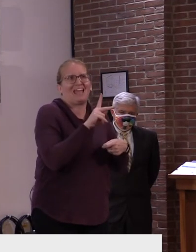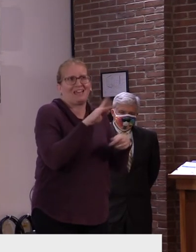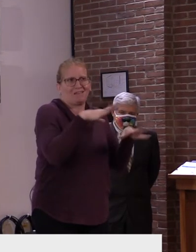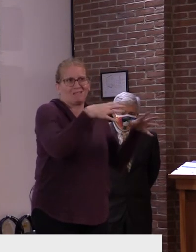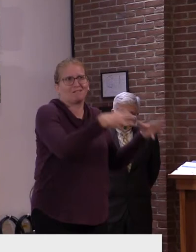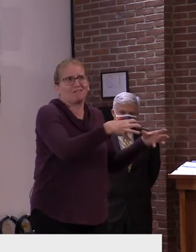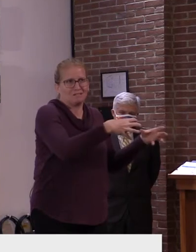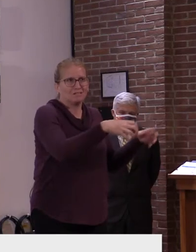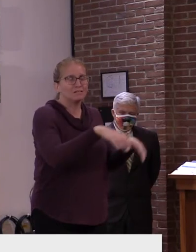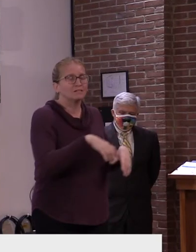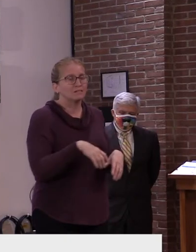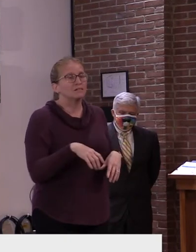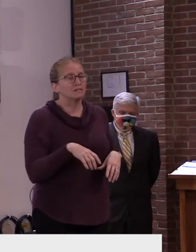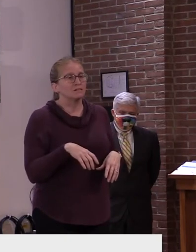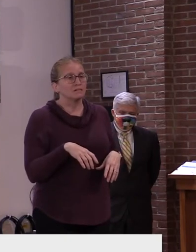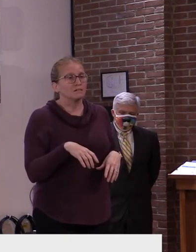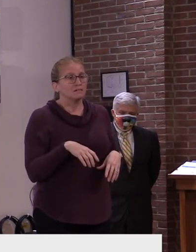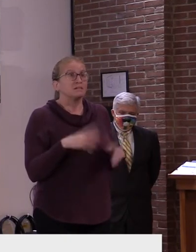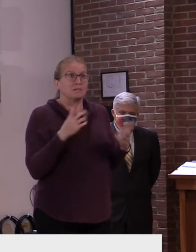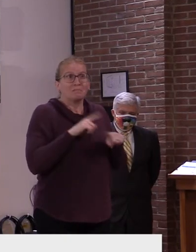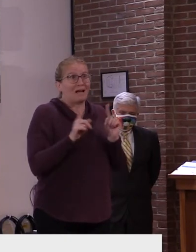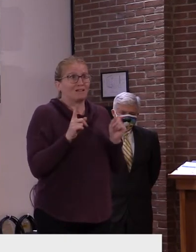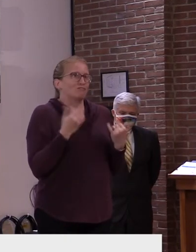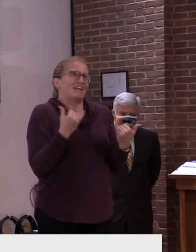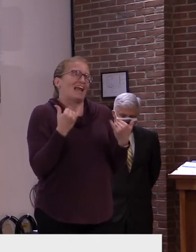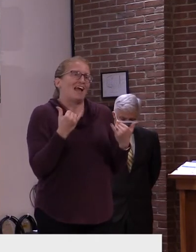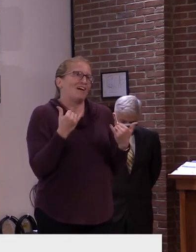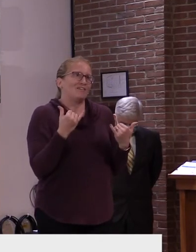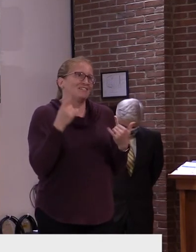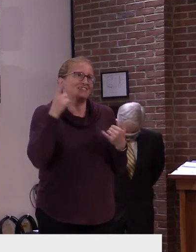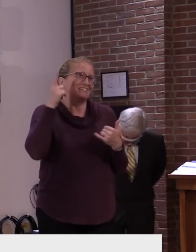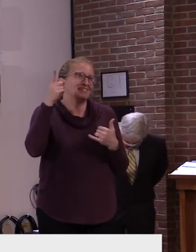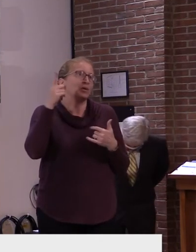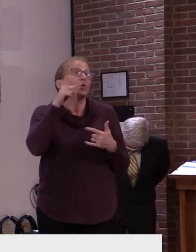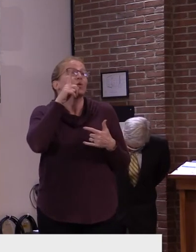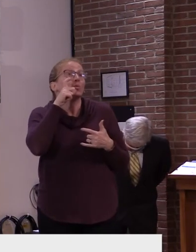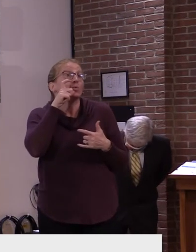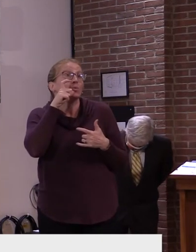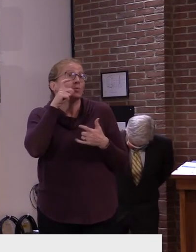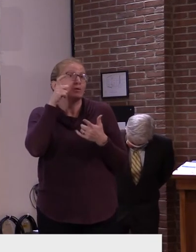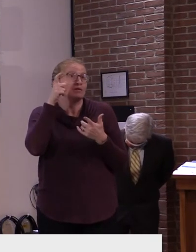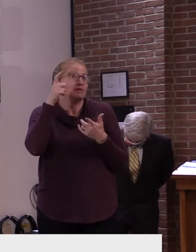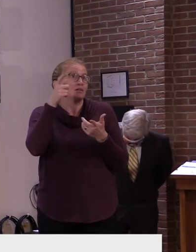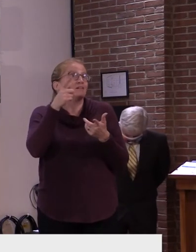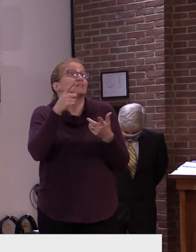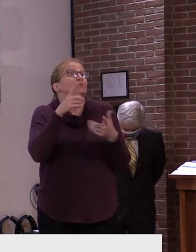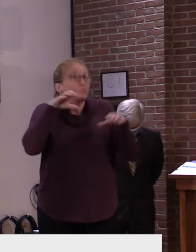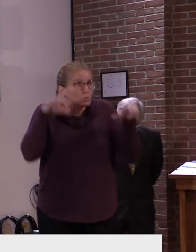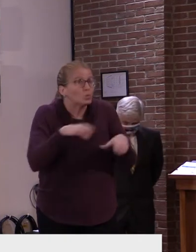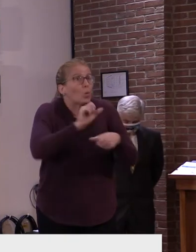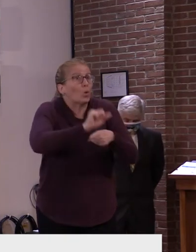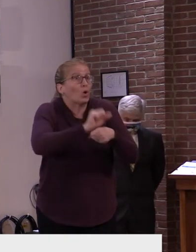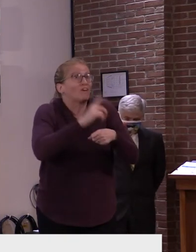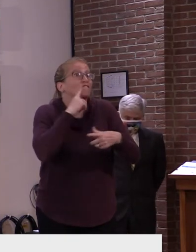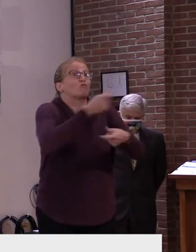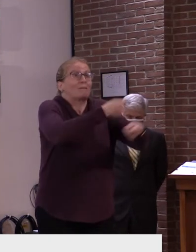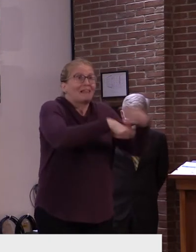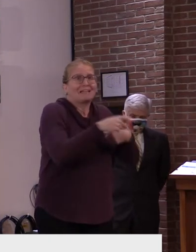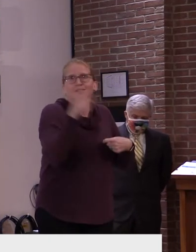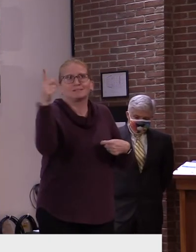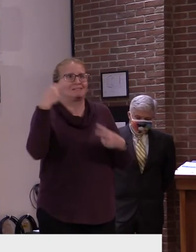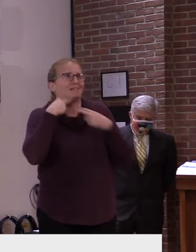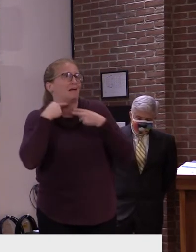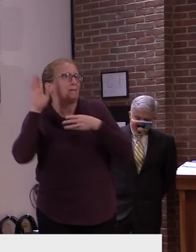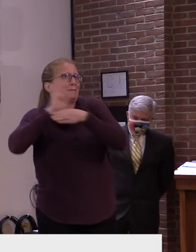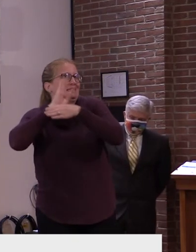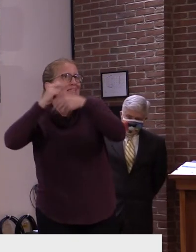also understanding that there is a backup amongst contractors required to do that work, working with individuals